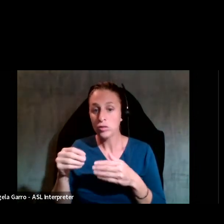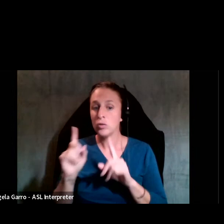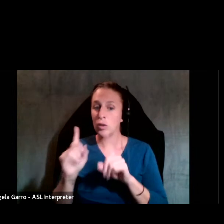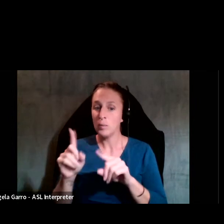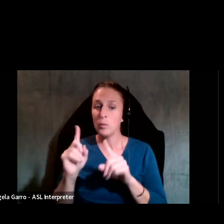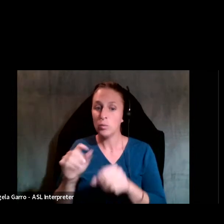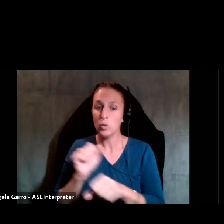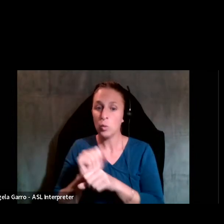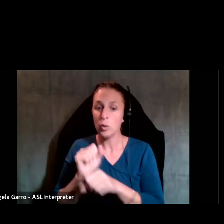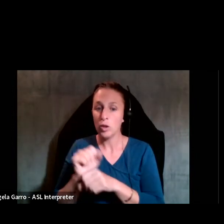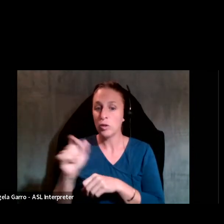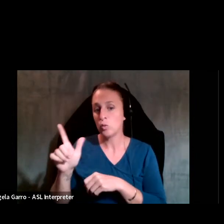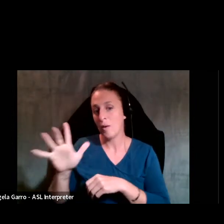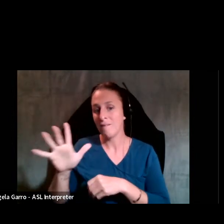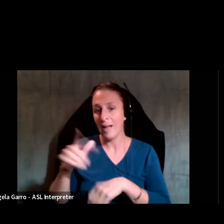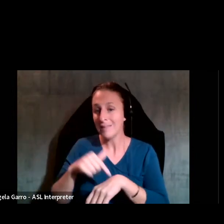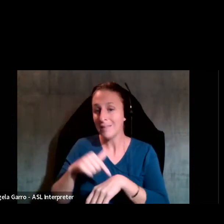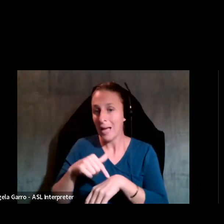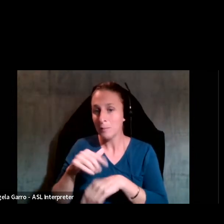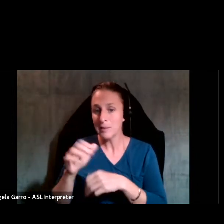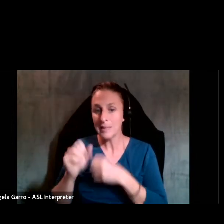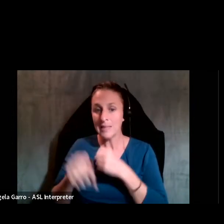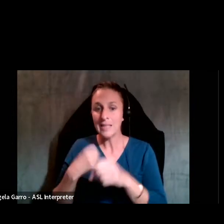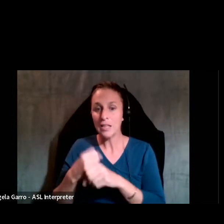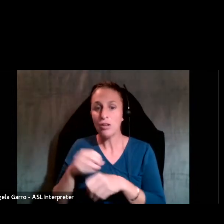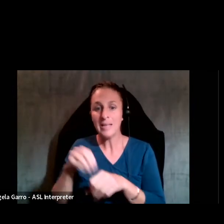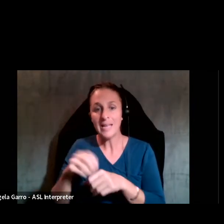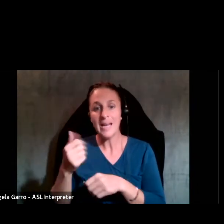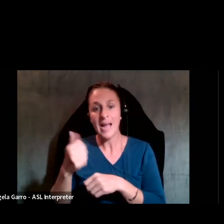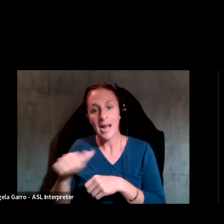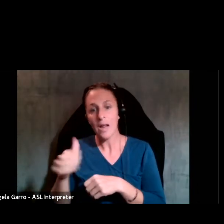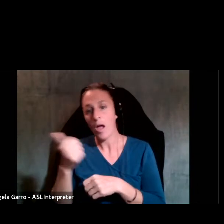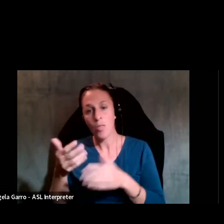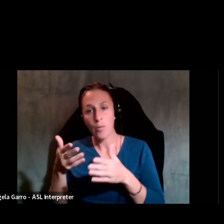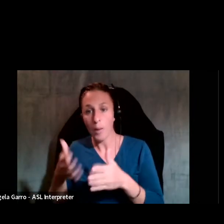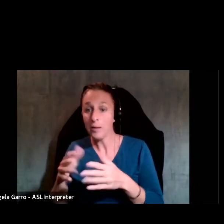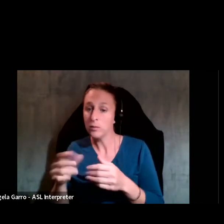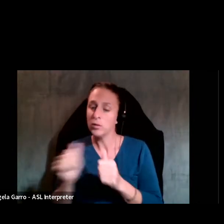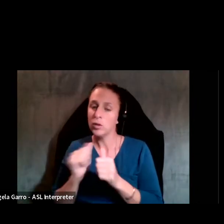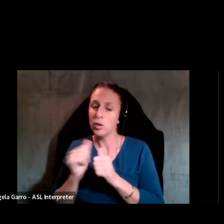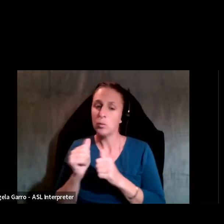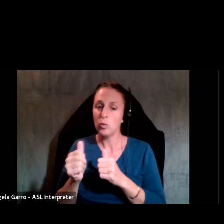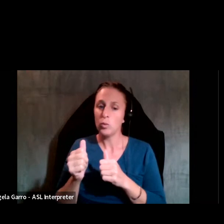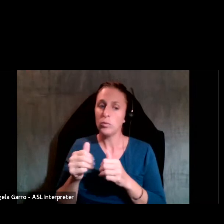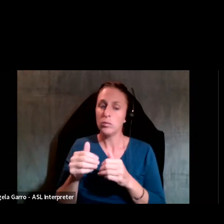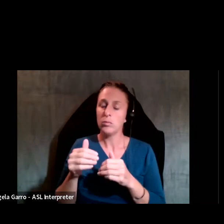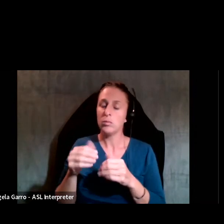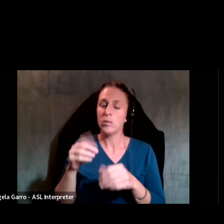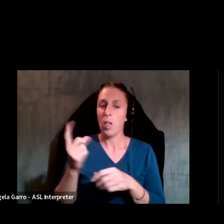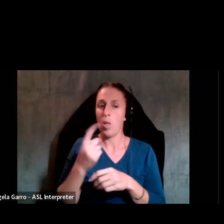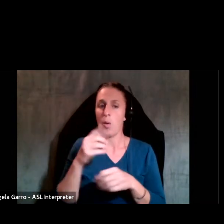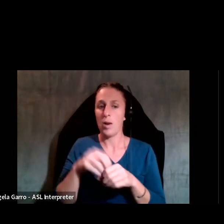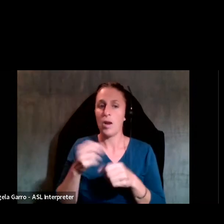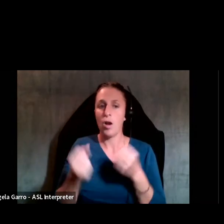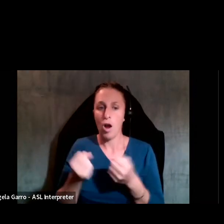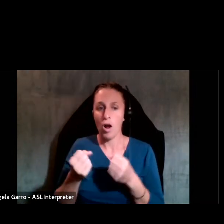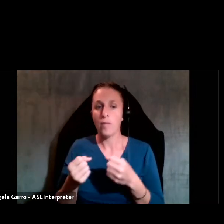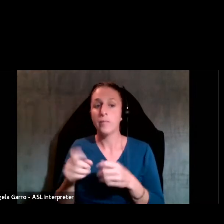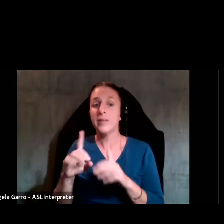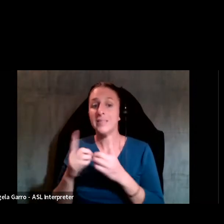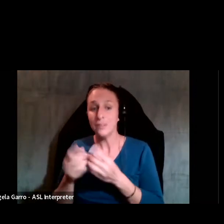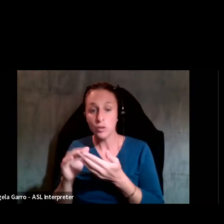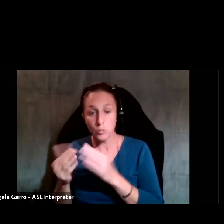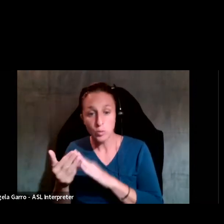a way other than commuting alone in a car. And thanks to all of our members of our school community and district community, including our students